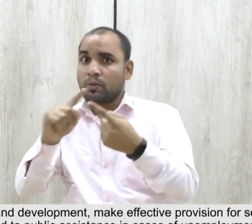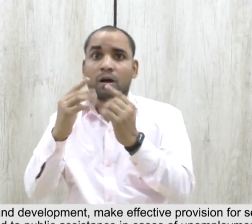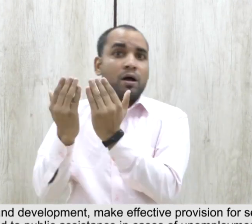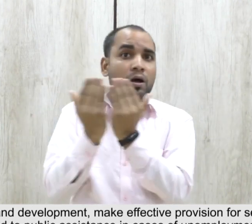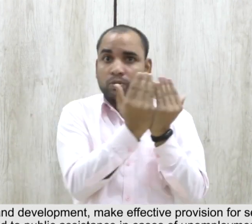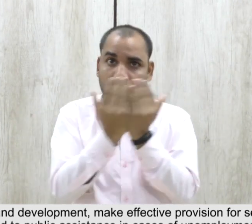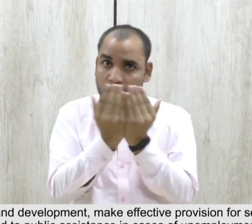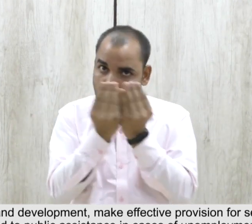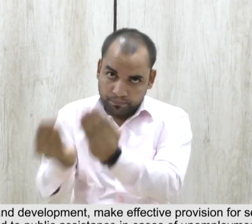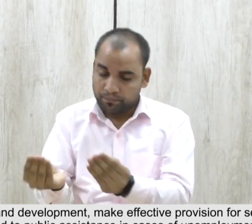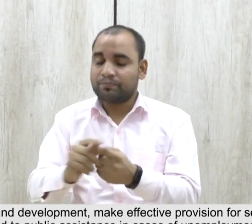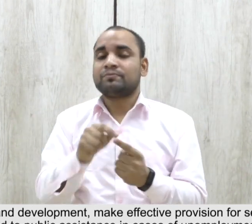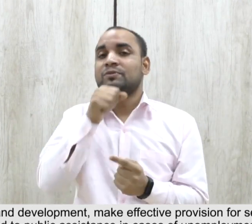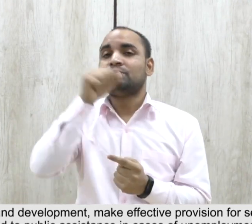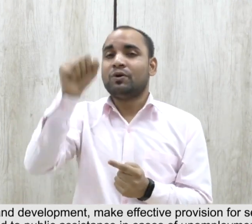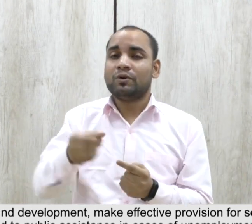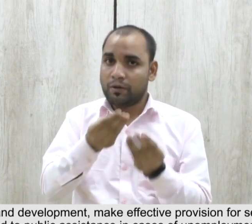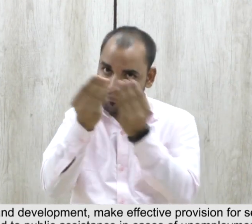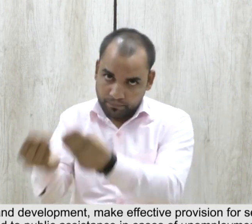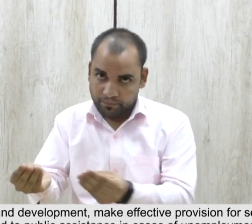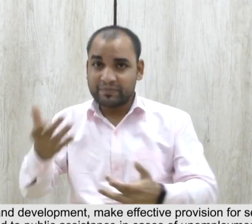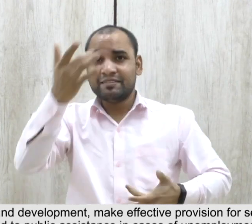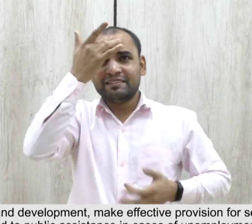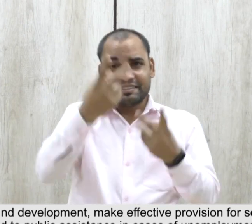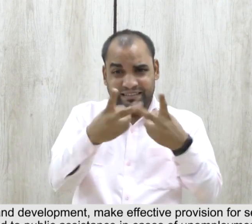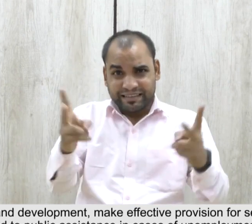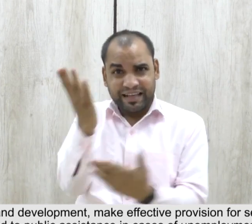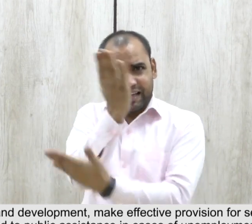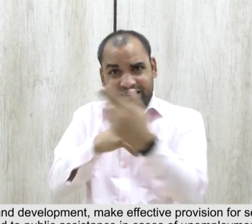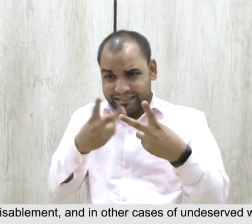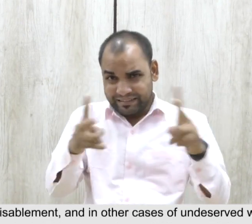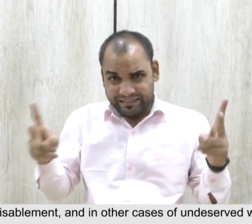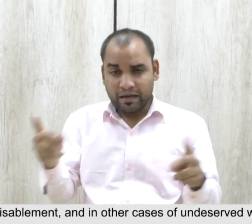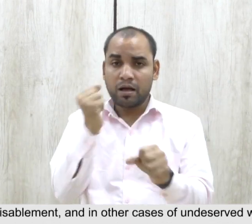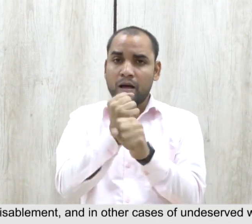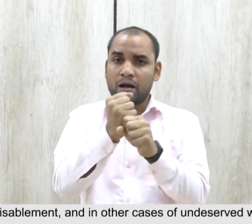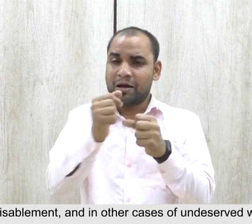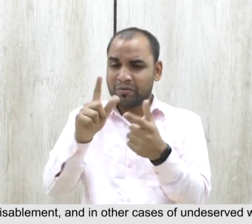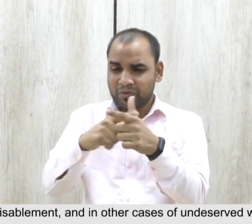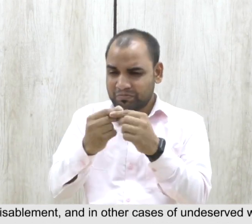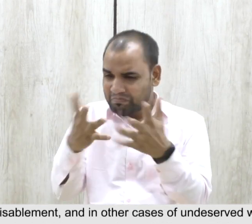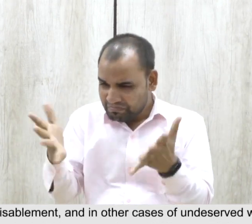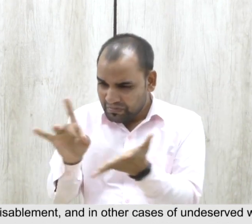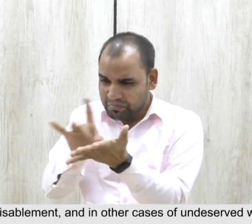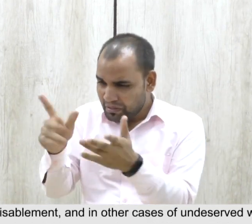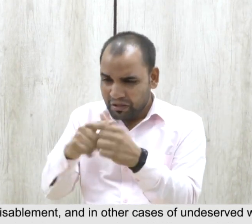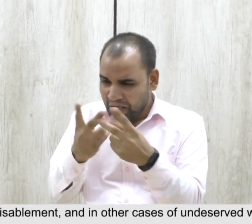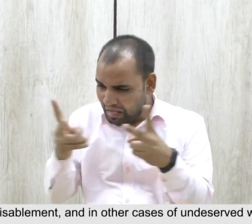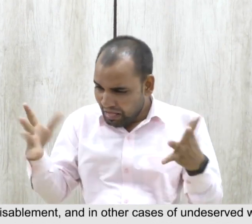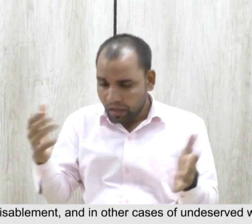to education and to public assistance in case of unemployment, old age, sickness and disablement, and in other cases of undeserved